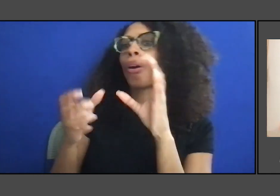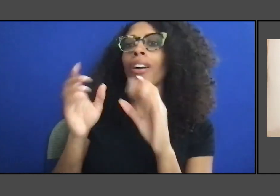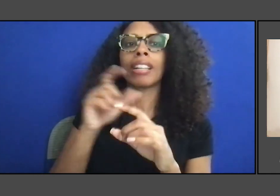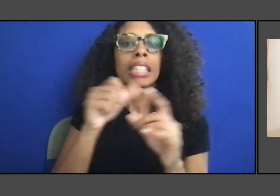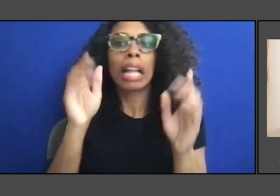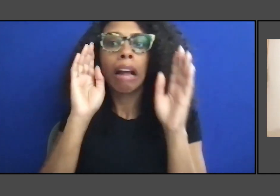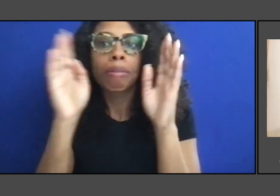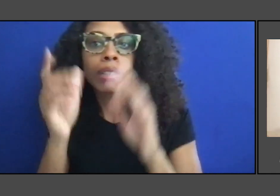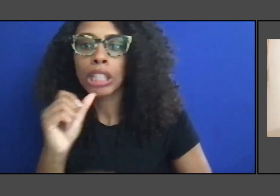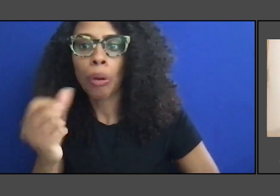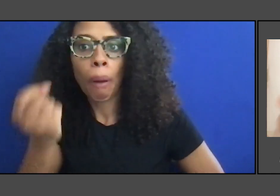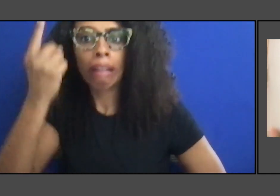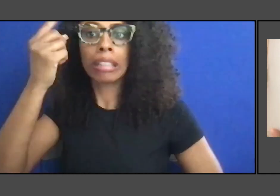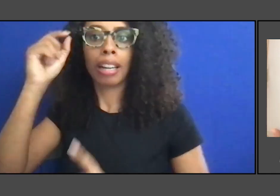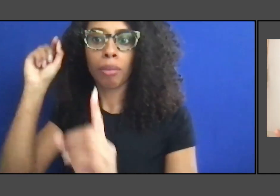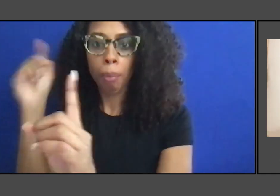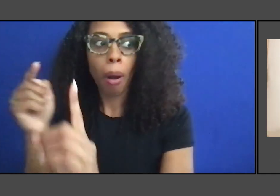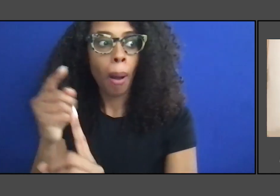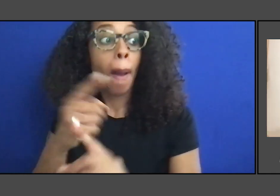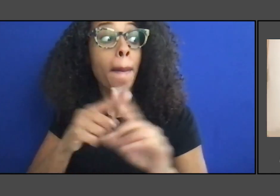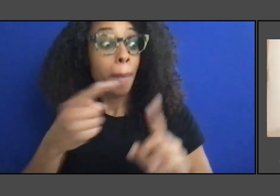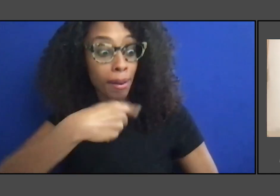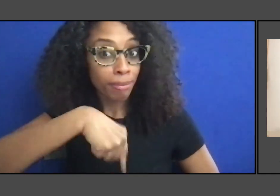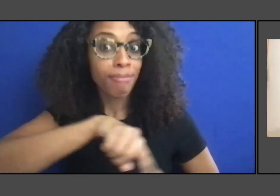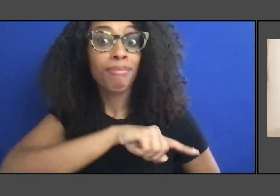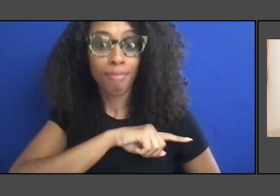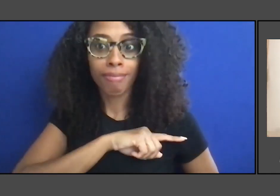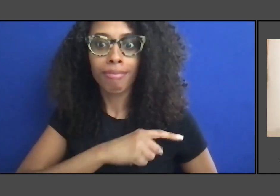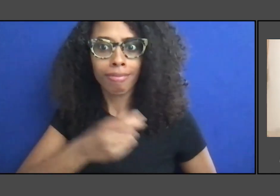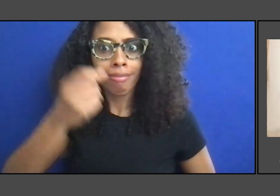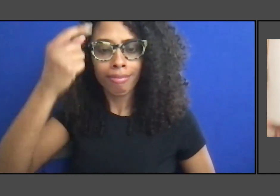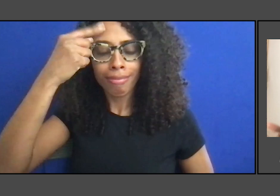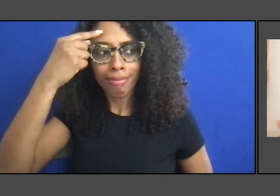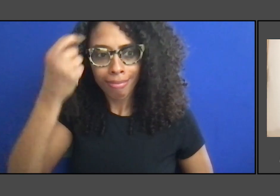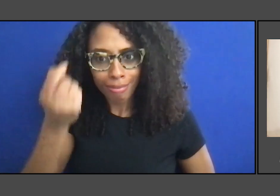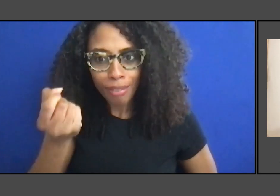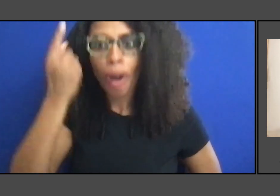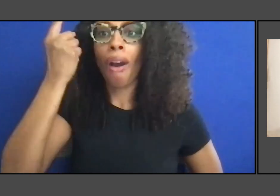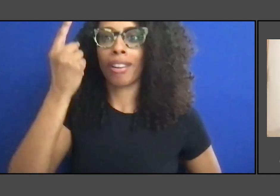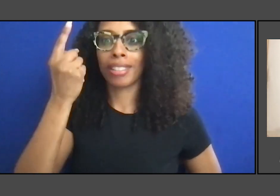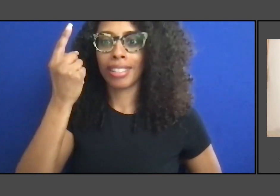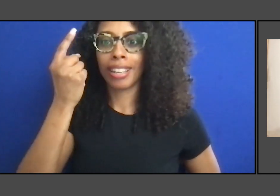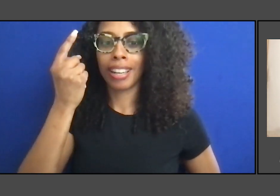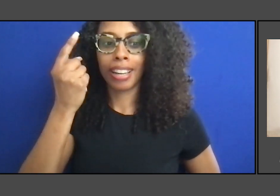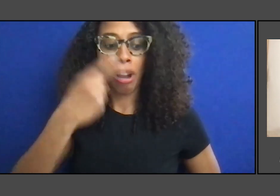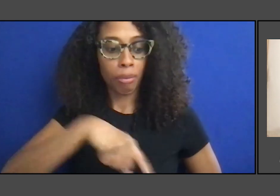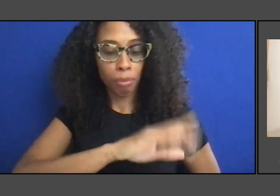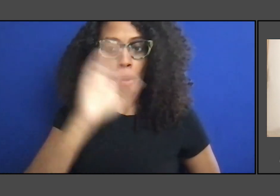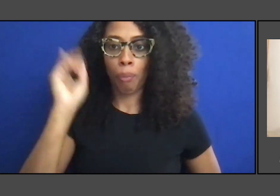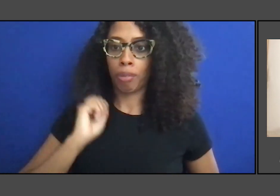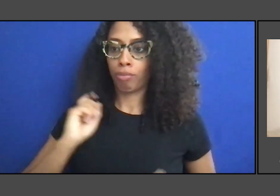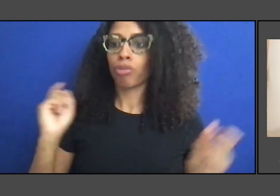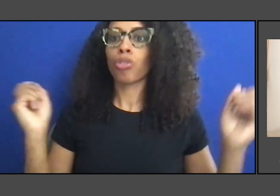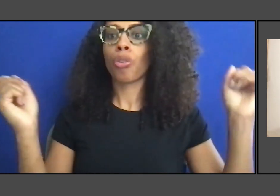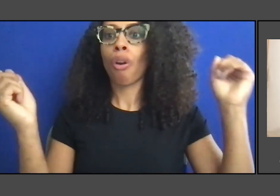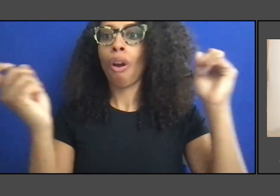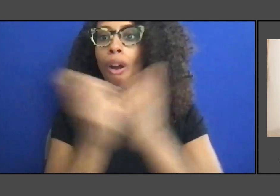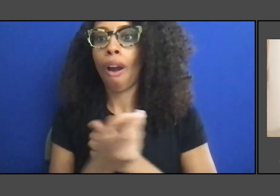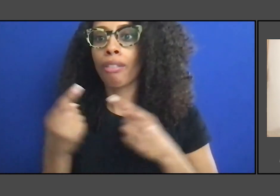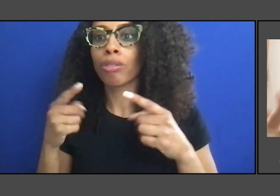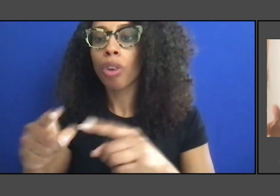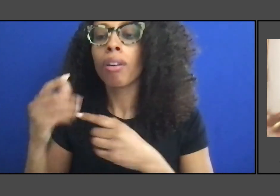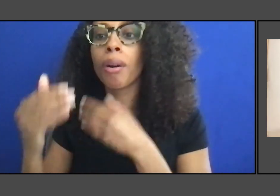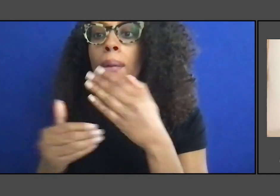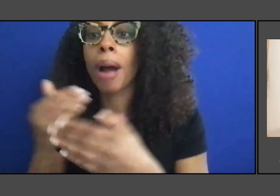it. And we're going to be taken somewhere as a result of it and transformed in the process. And I think so many of the writers and